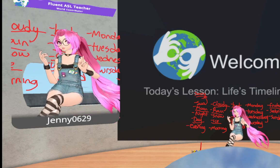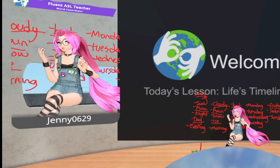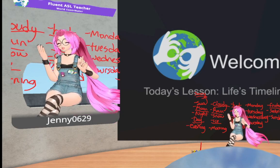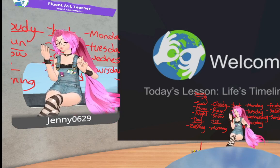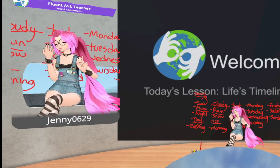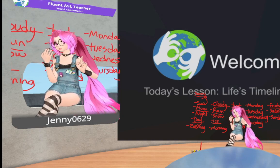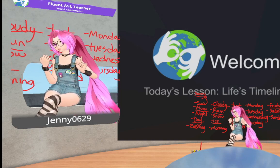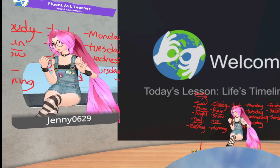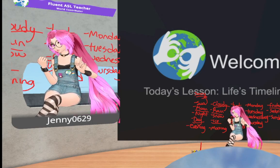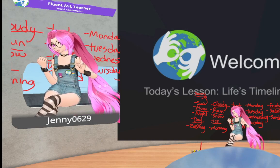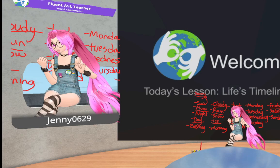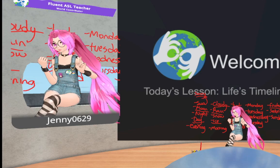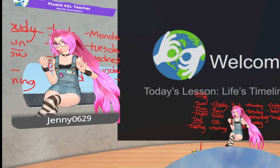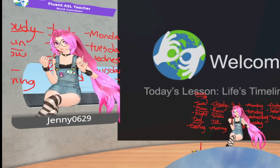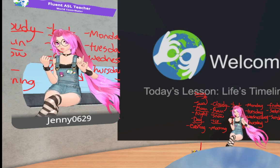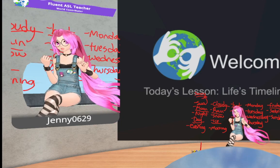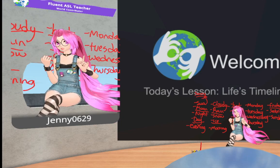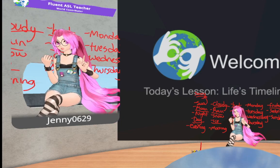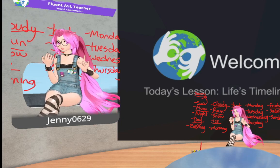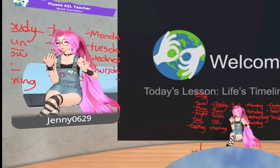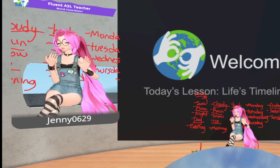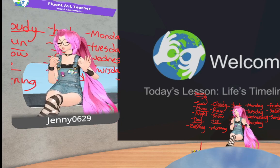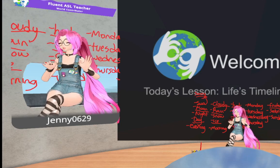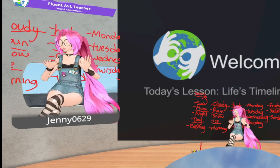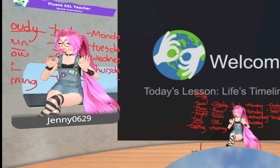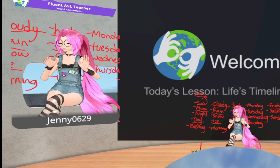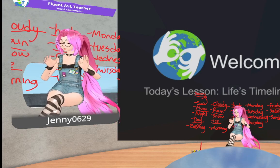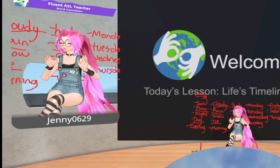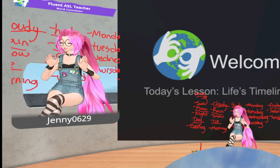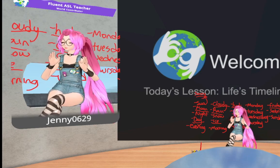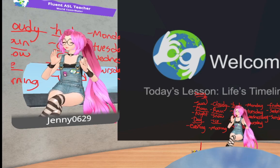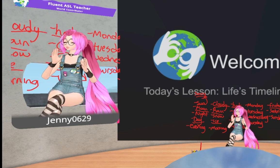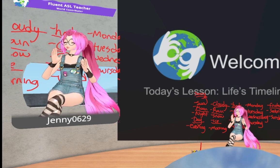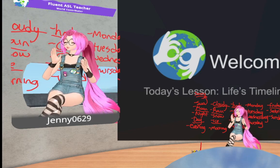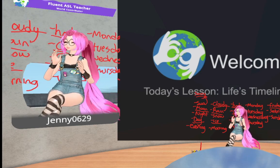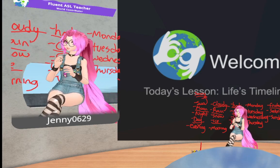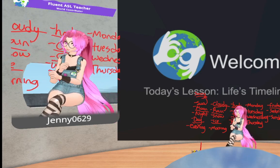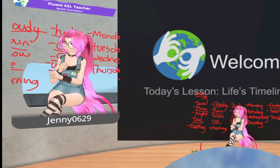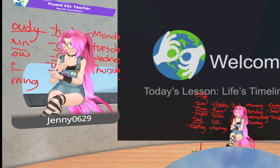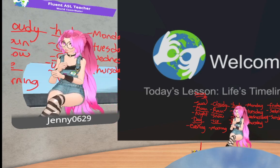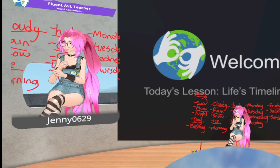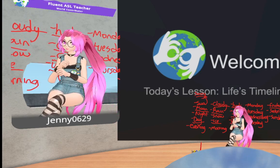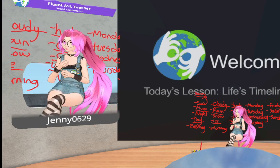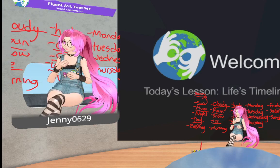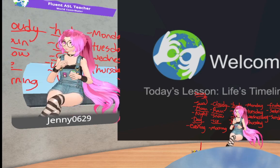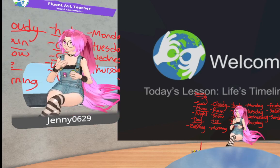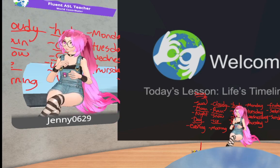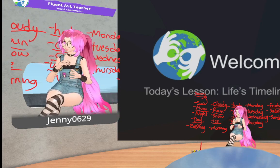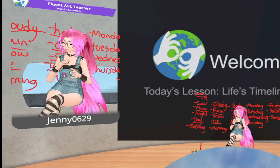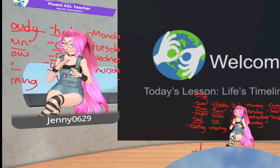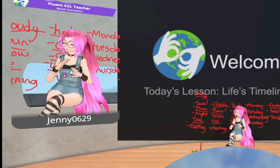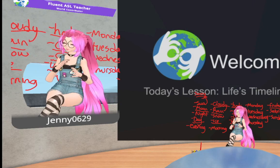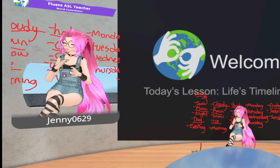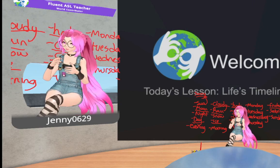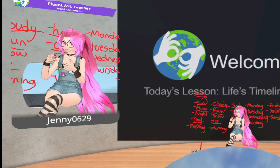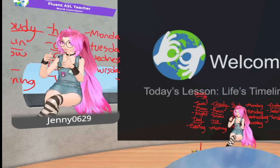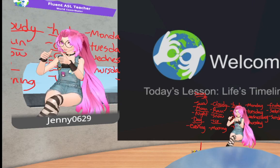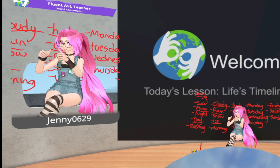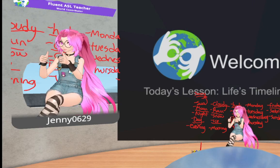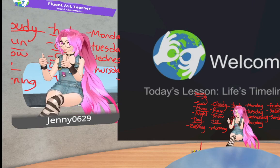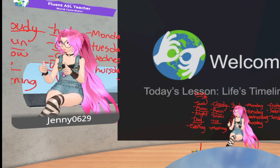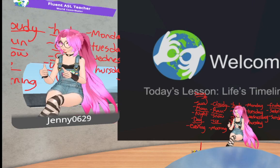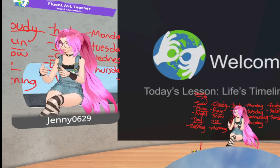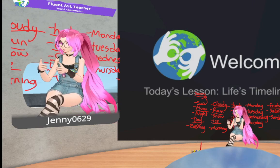different than calling somebody Yeah. beautiful. Like, I think that's more like a attraction thing, or like, yeah. But I